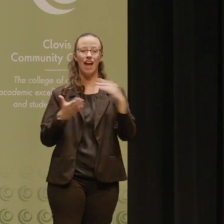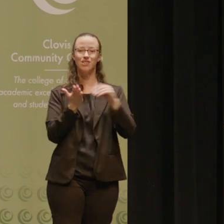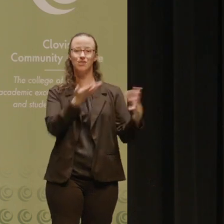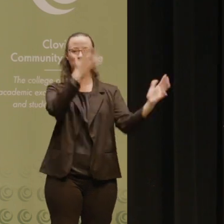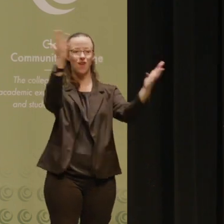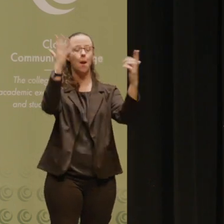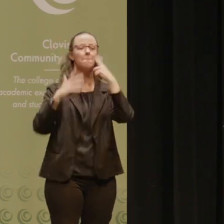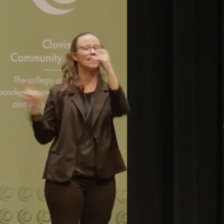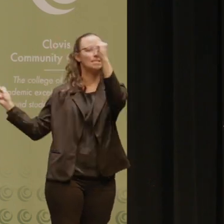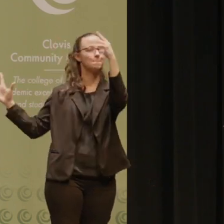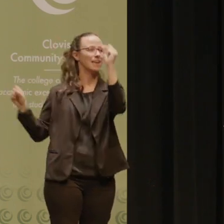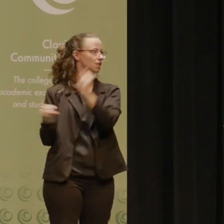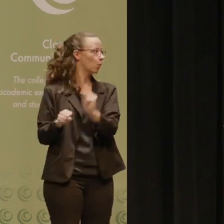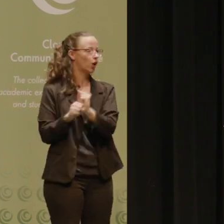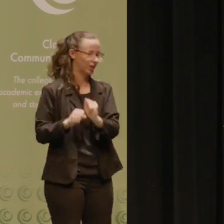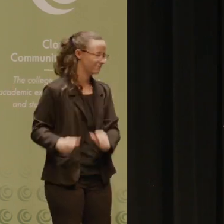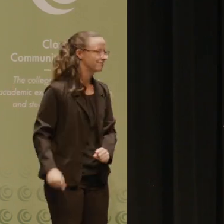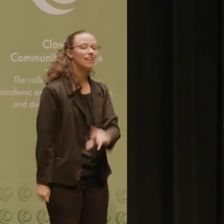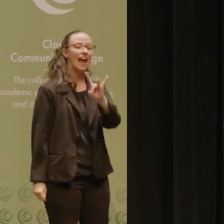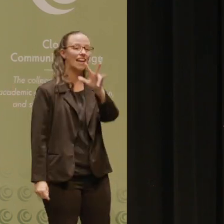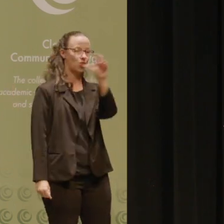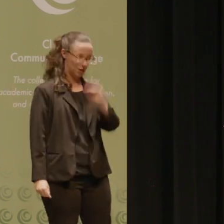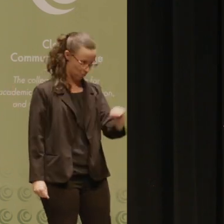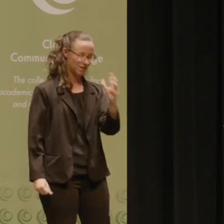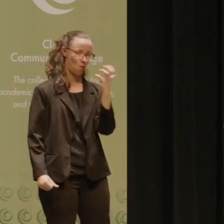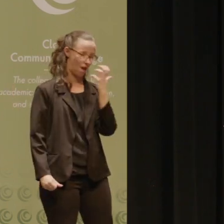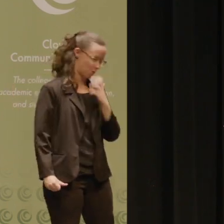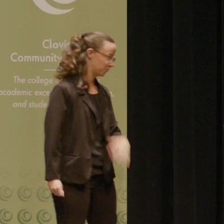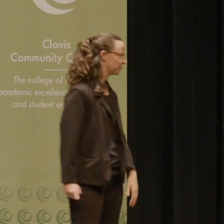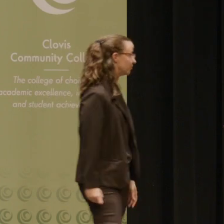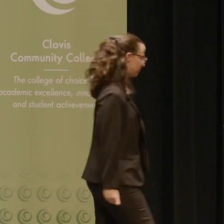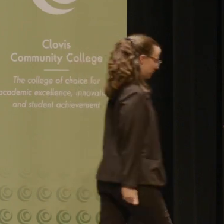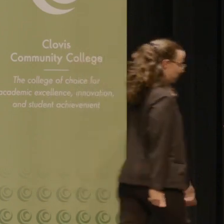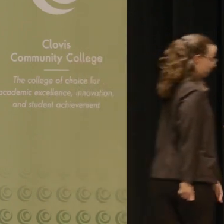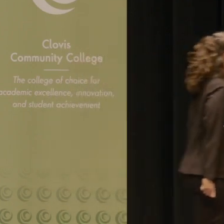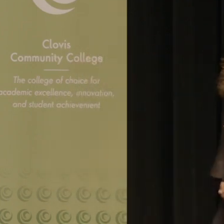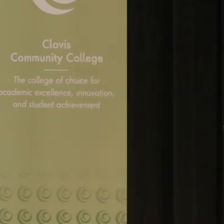round of applause, because this is amazing work. 83%. Wow.